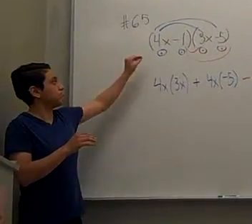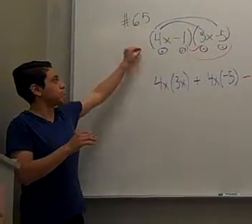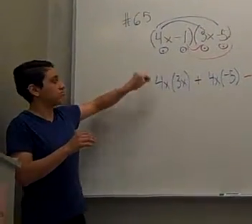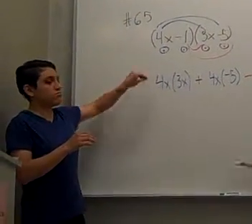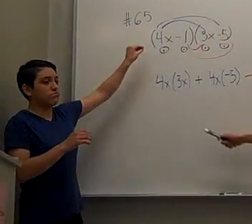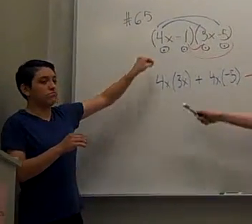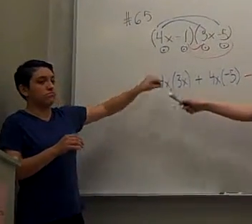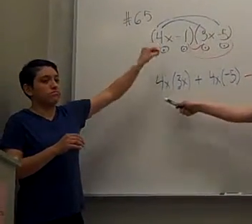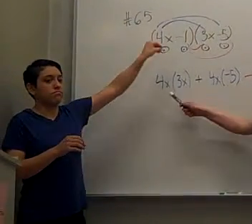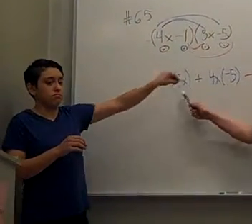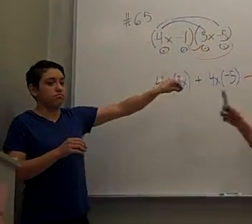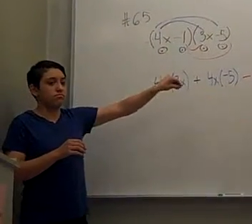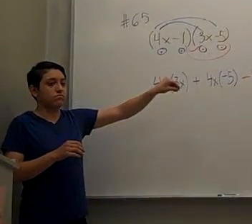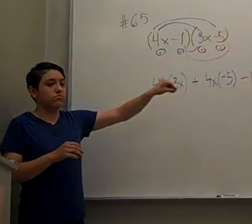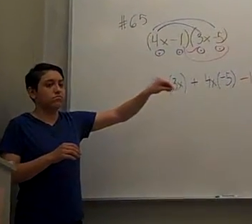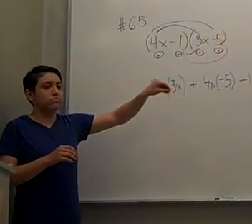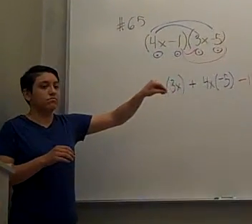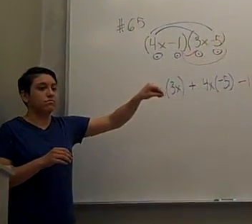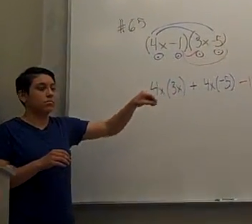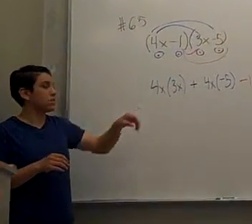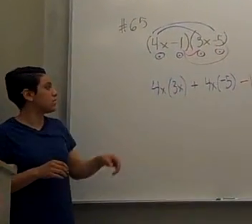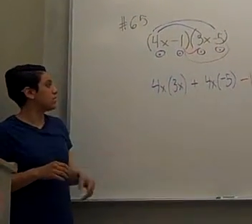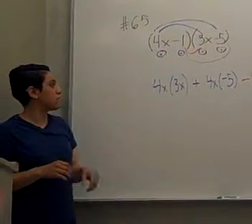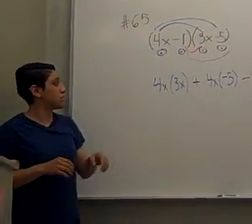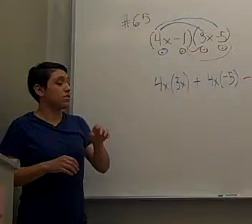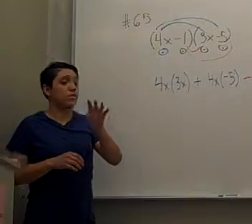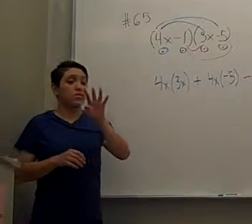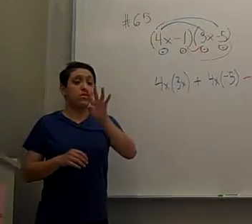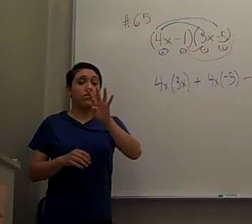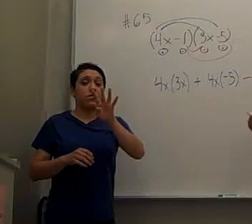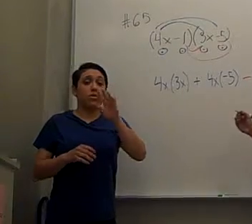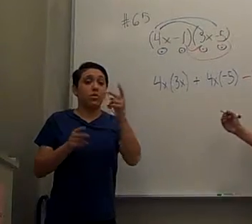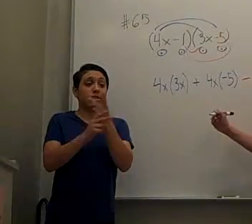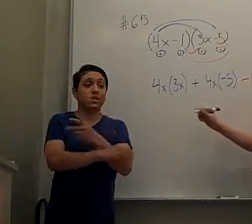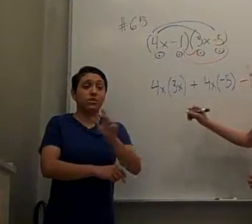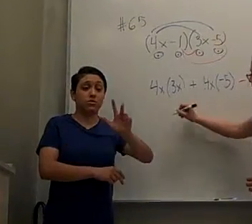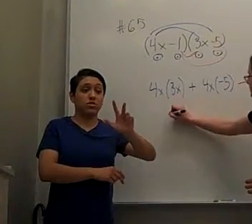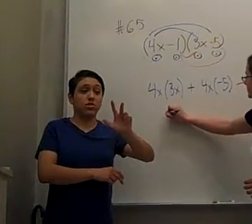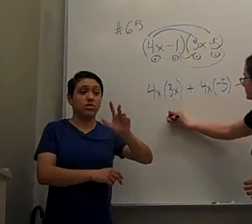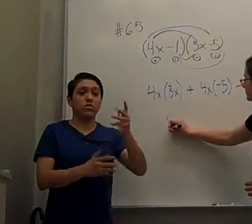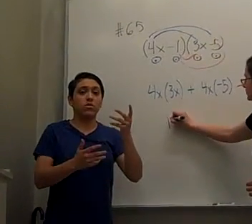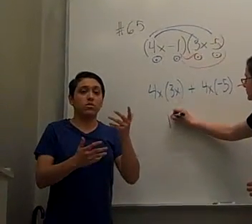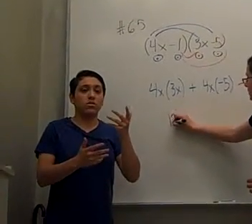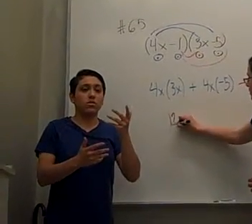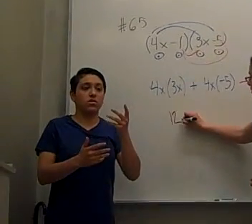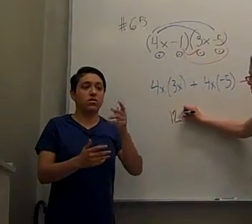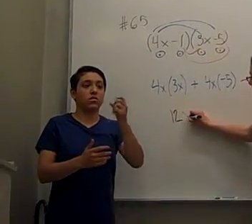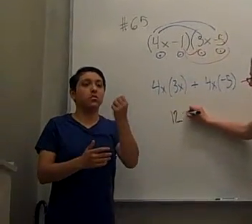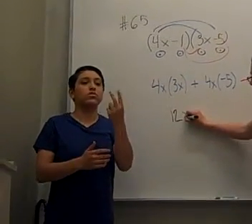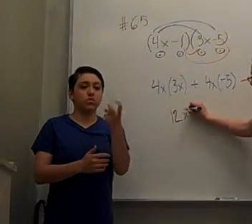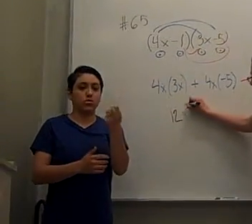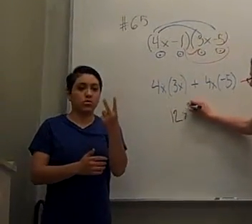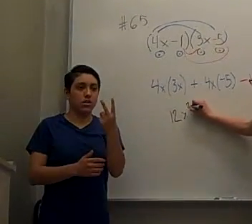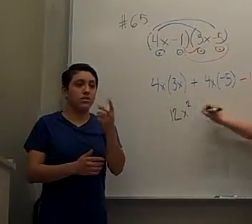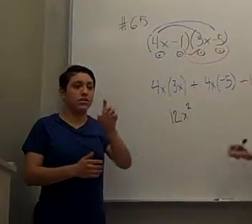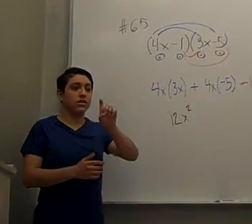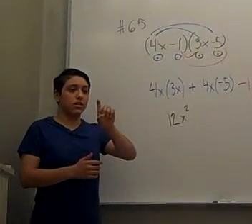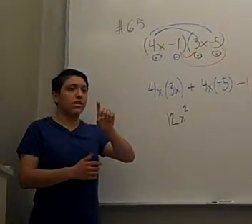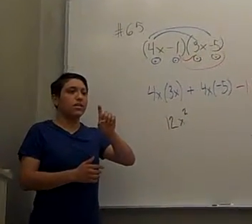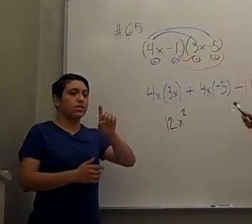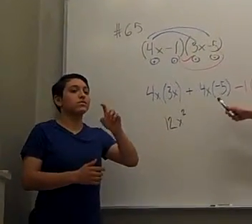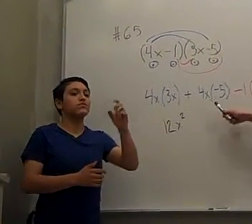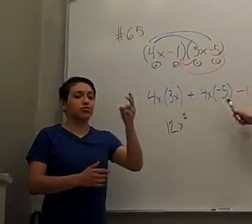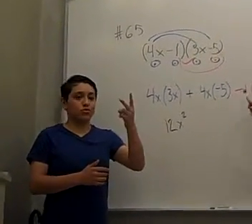Okay. What's 4 times 3? 12. And x times x? 12x squared.